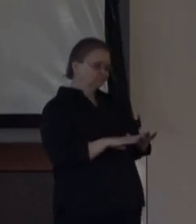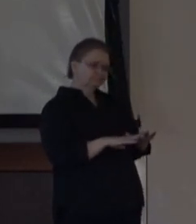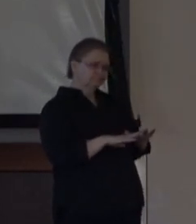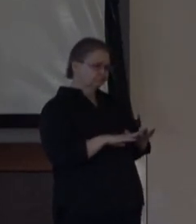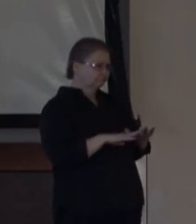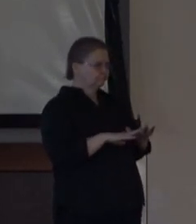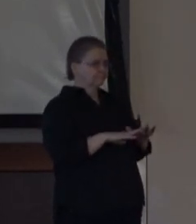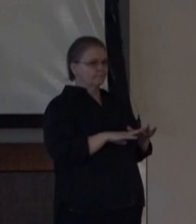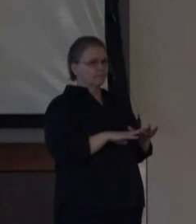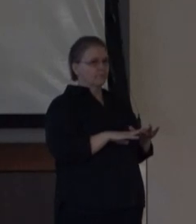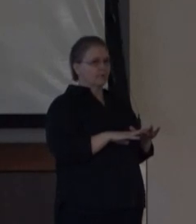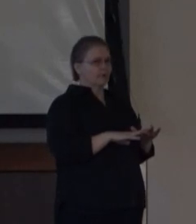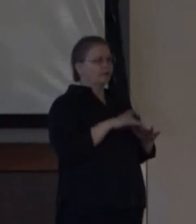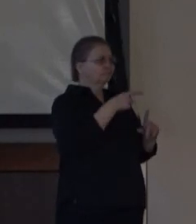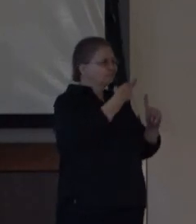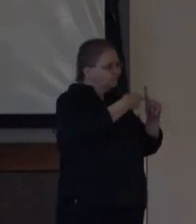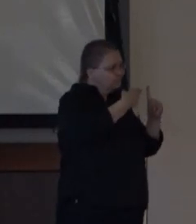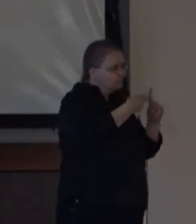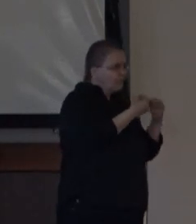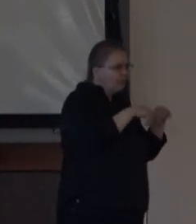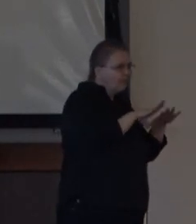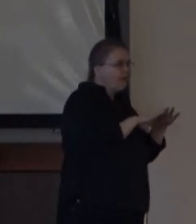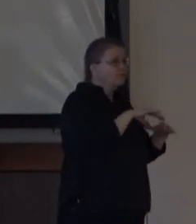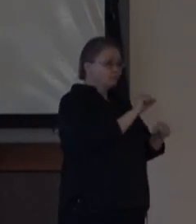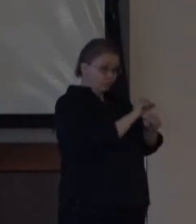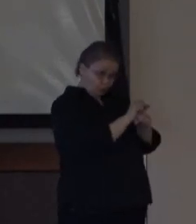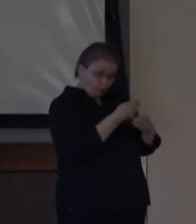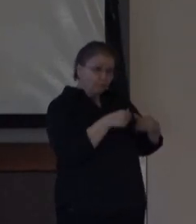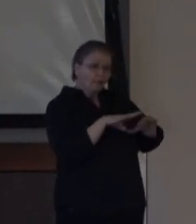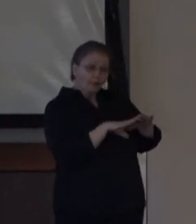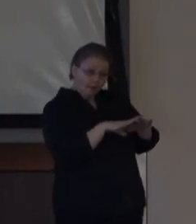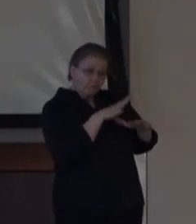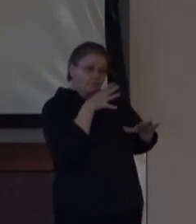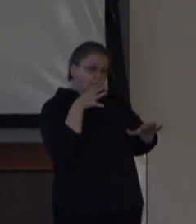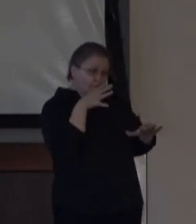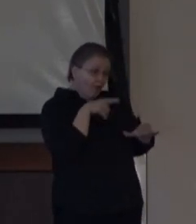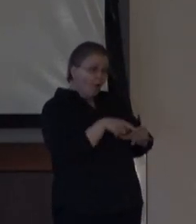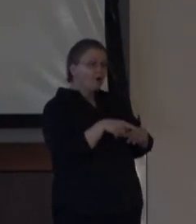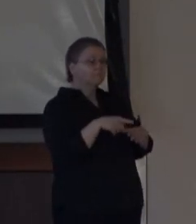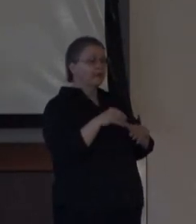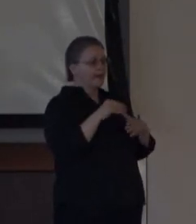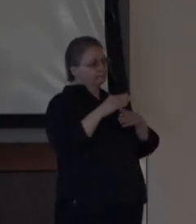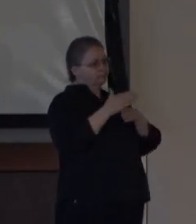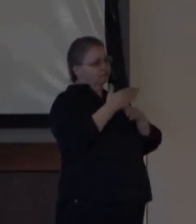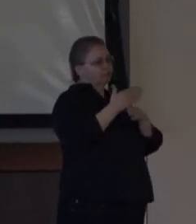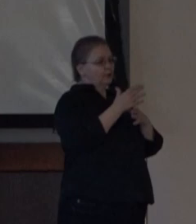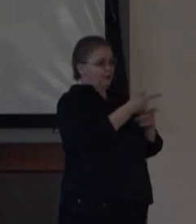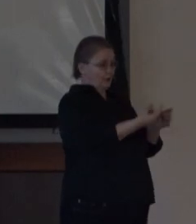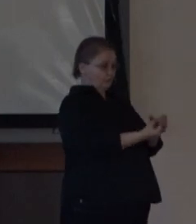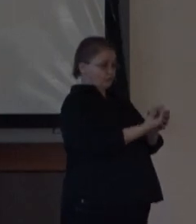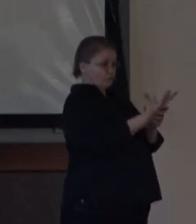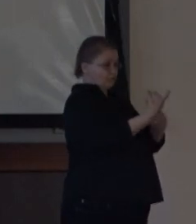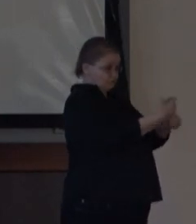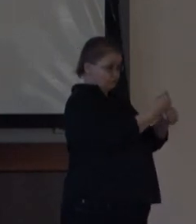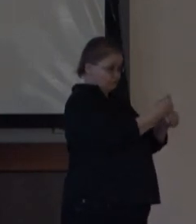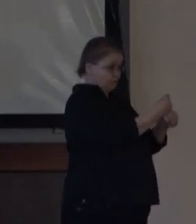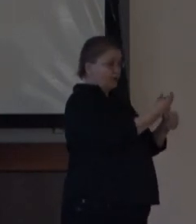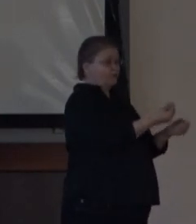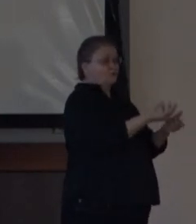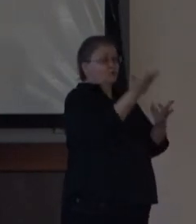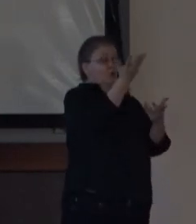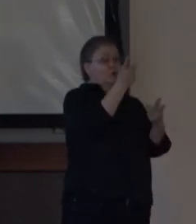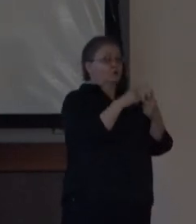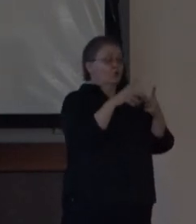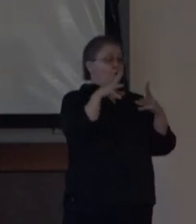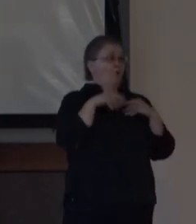would rent the land and work the land and share the crops that they produce with the person who